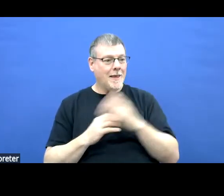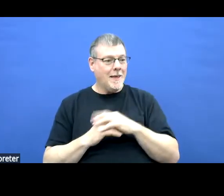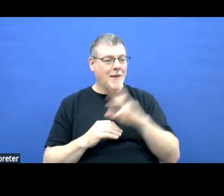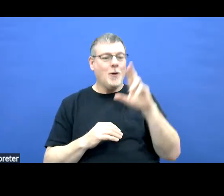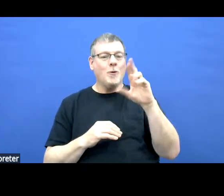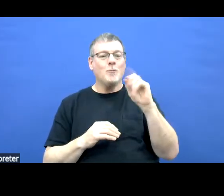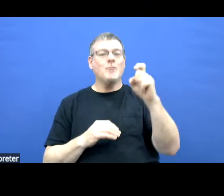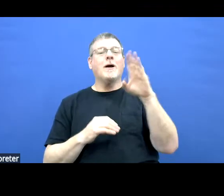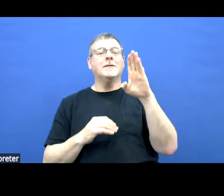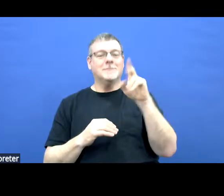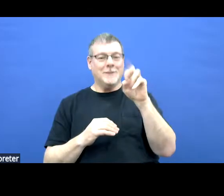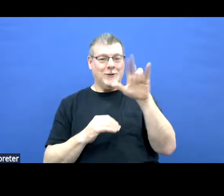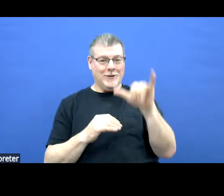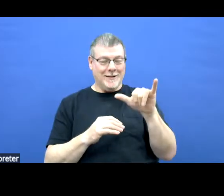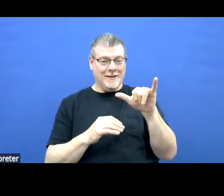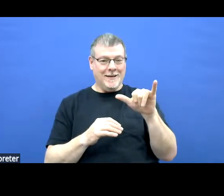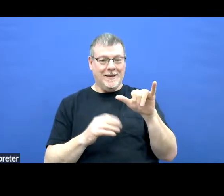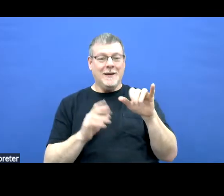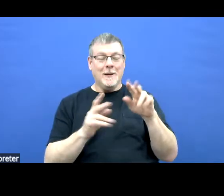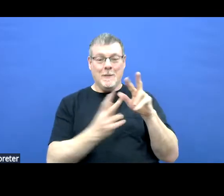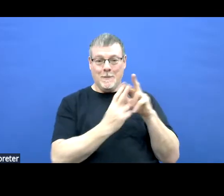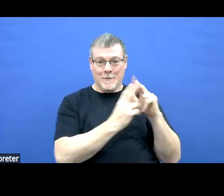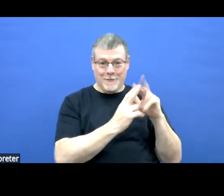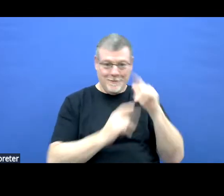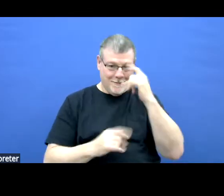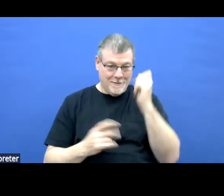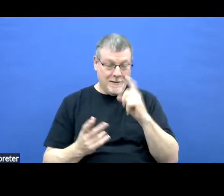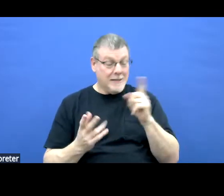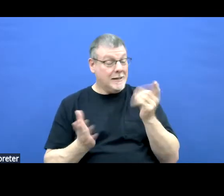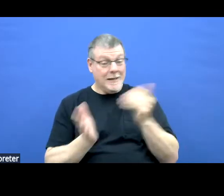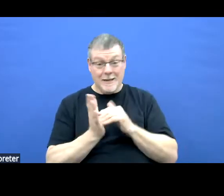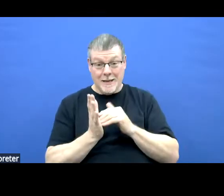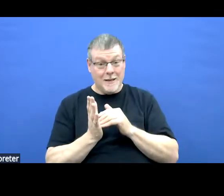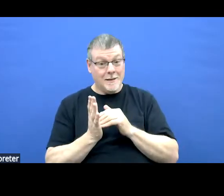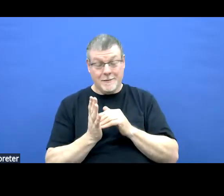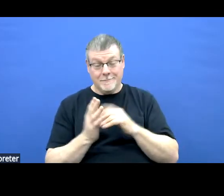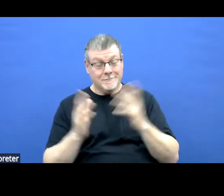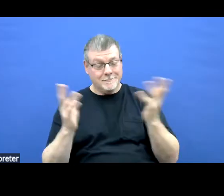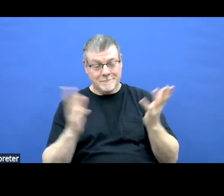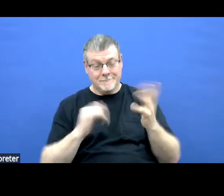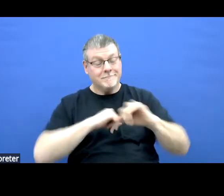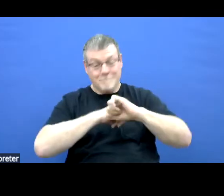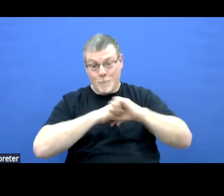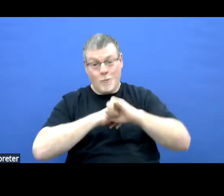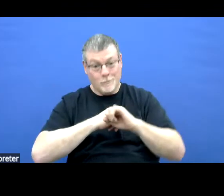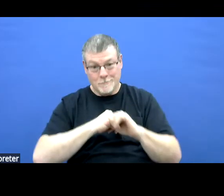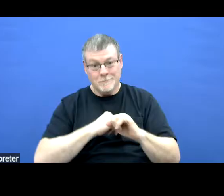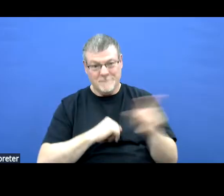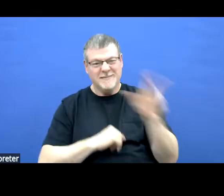Rockberry Dome Partners, because again, they're promoters. But